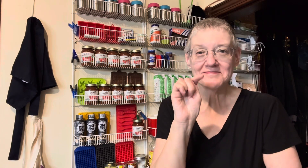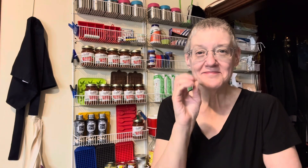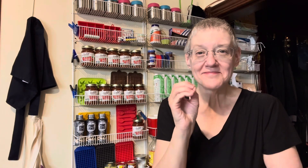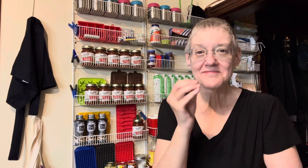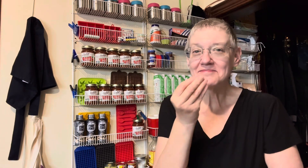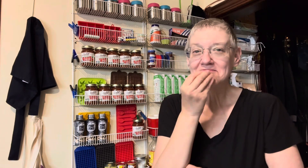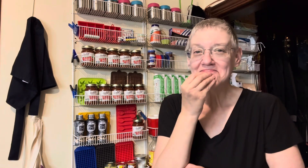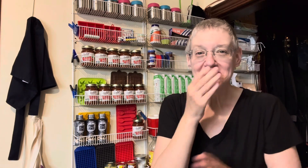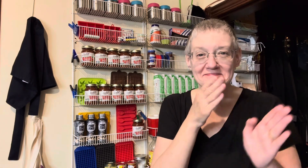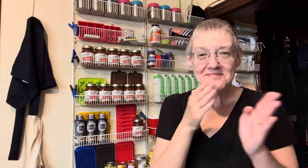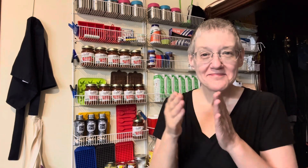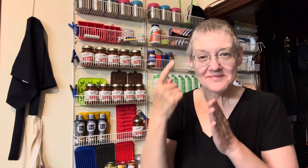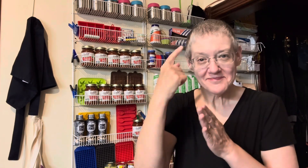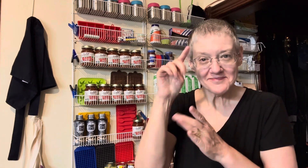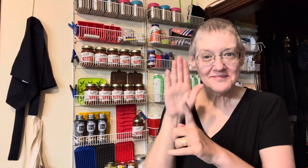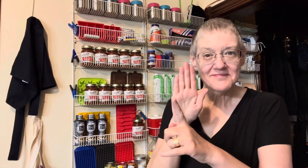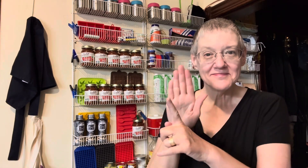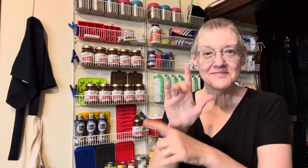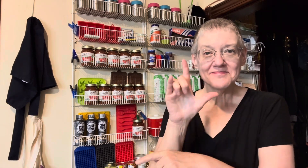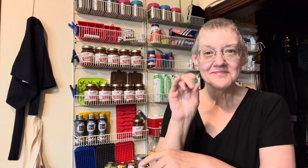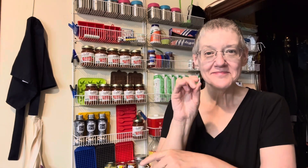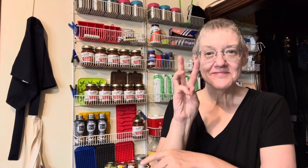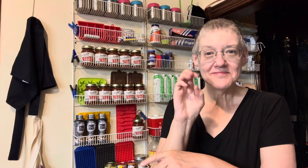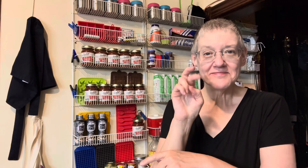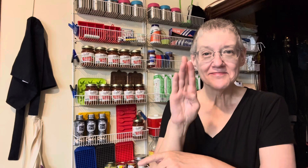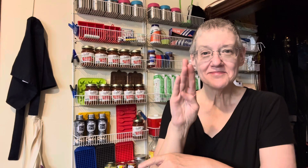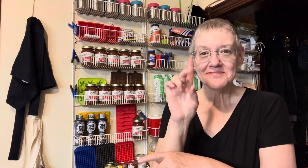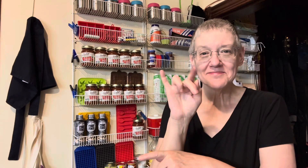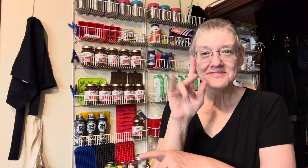food prep for his low-carb diet.